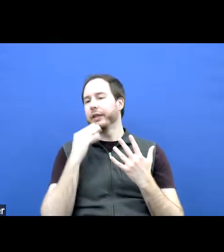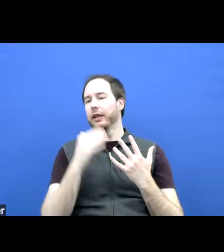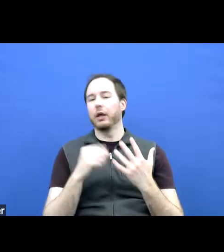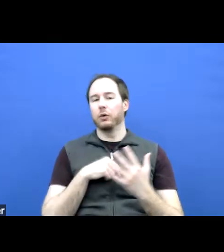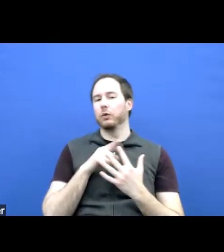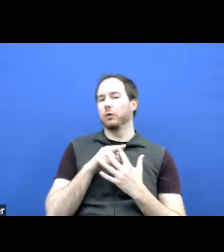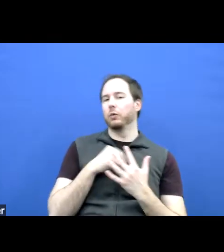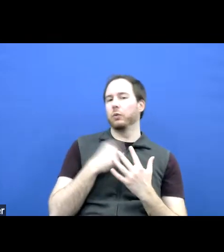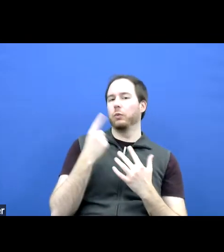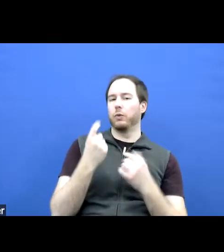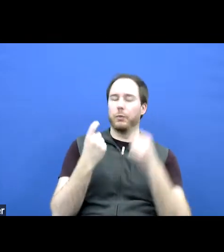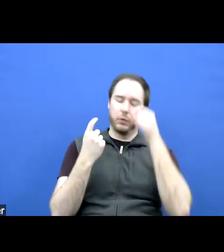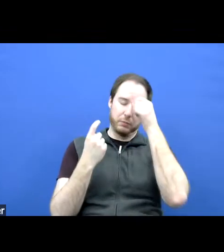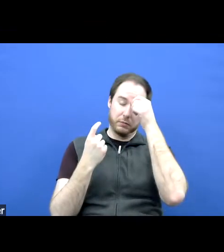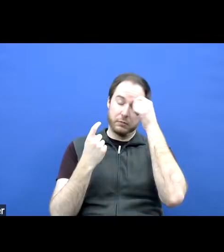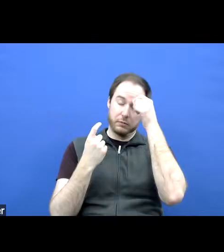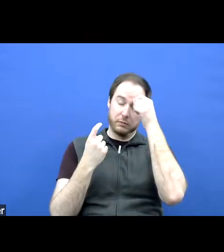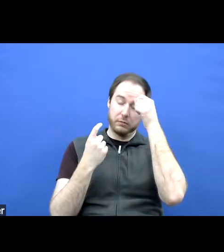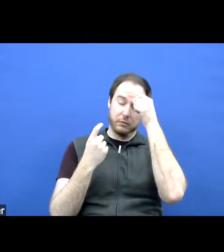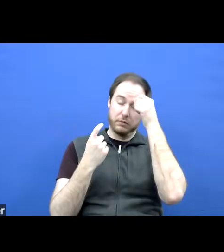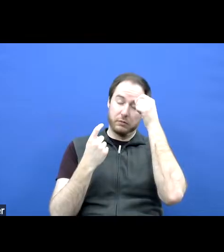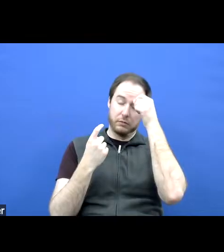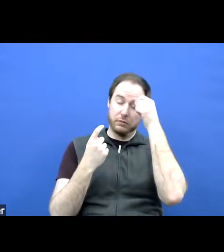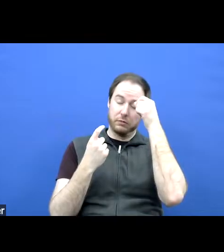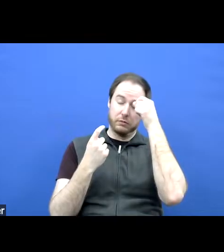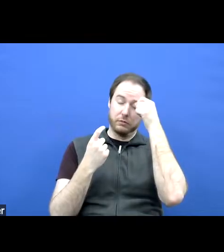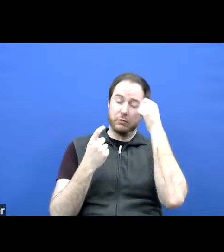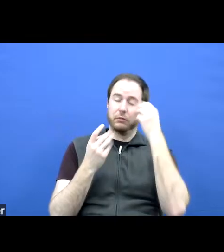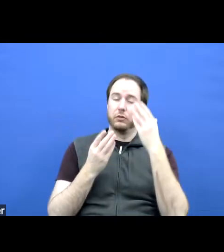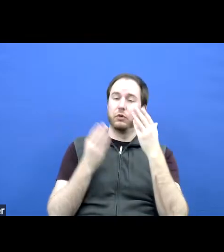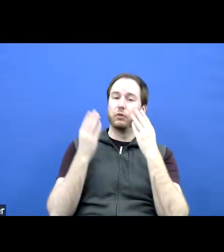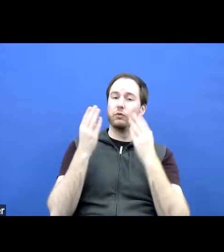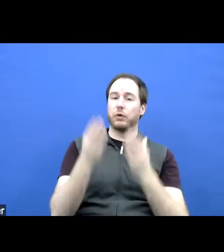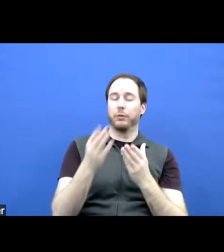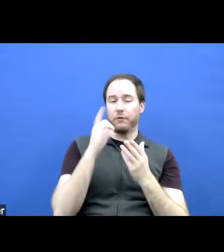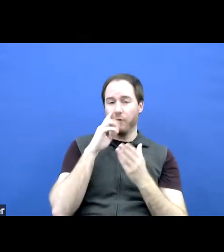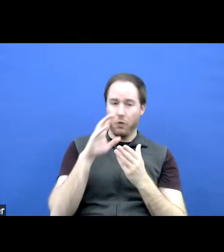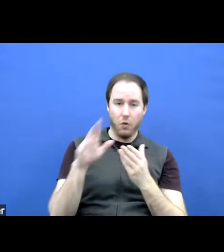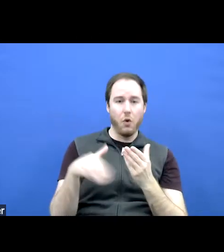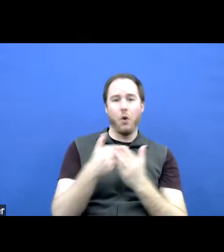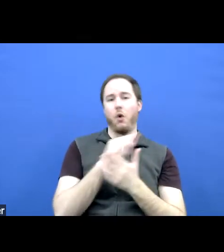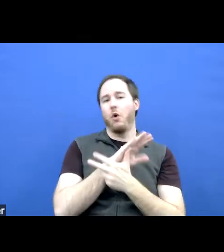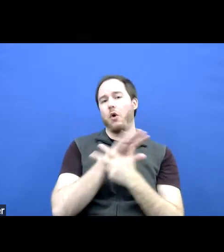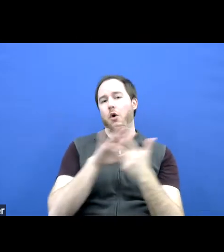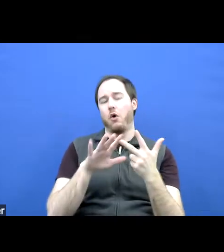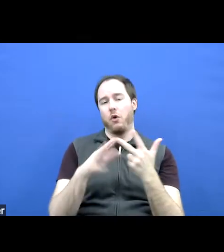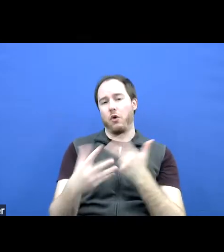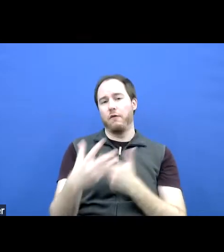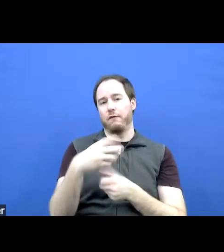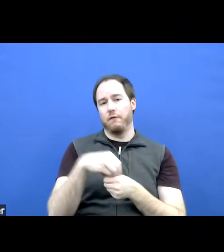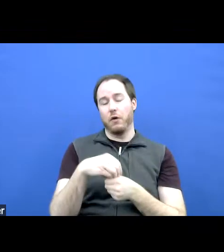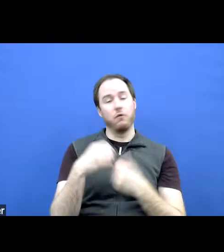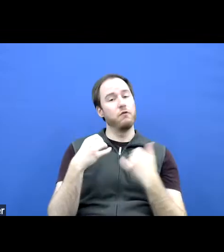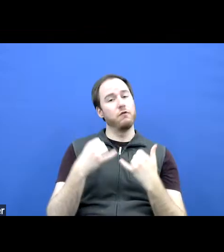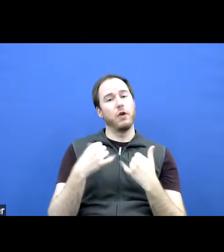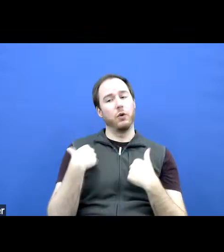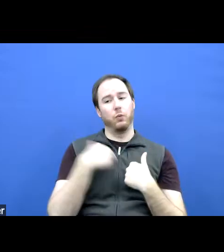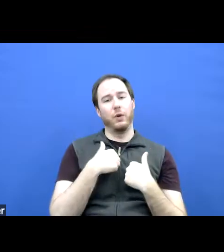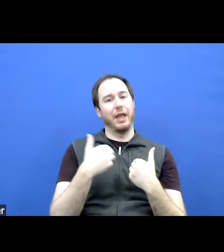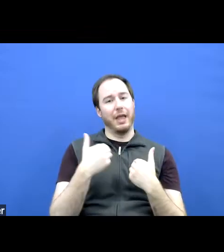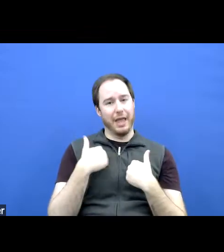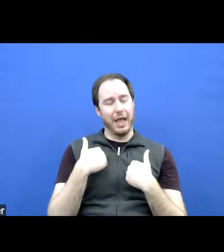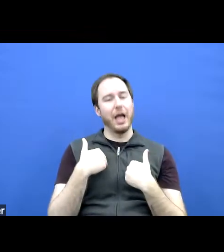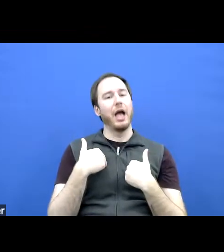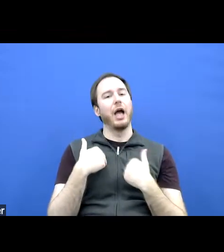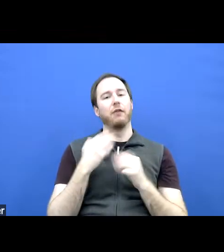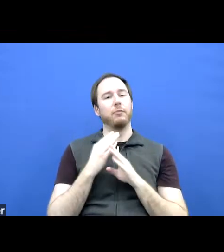thing that this is a recommendation for all of the entities that are involved. Right at the moment, we do have public transport.